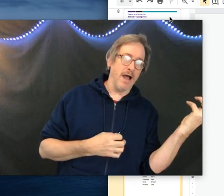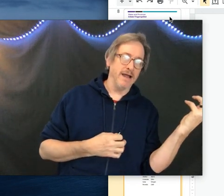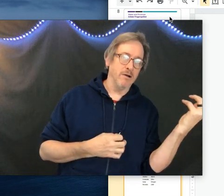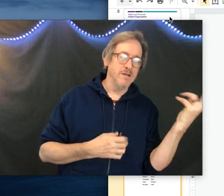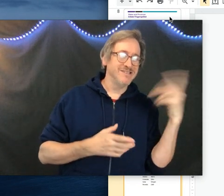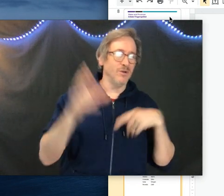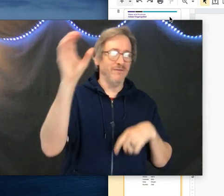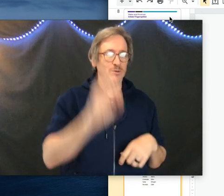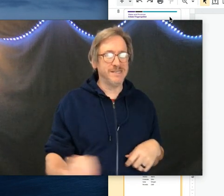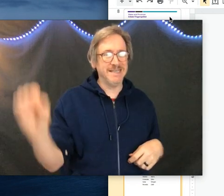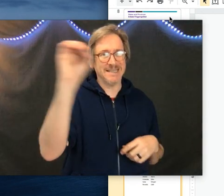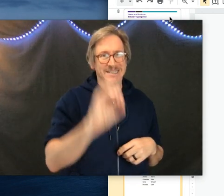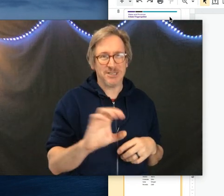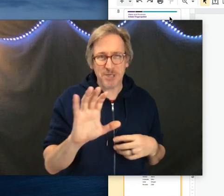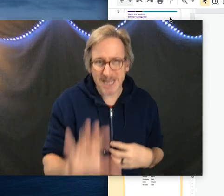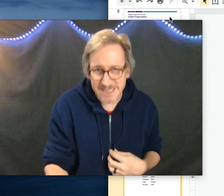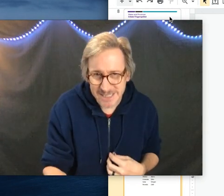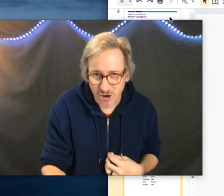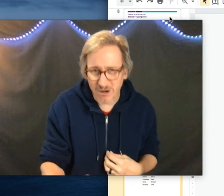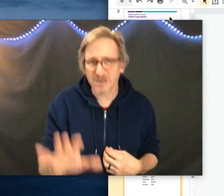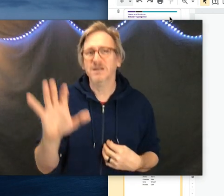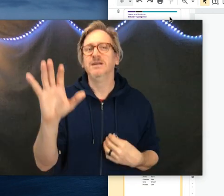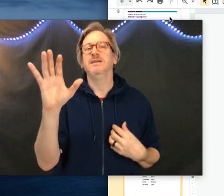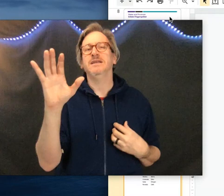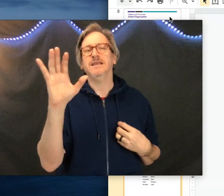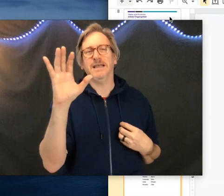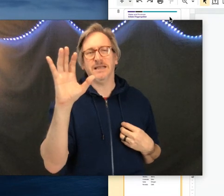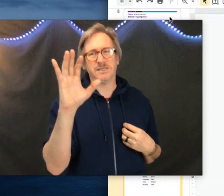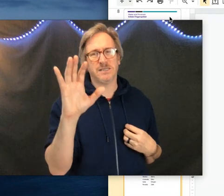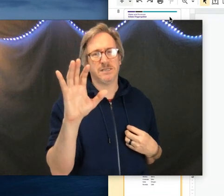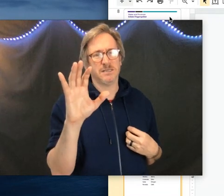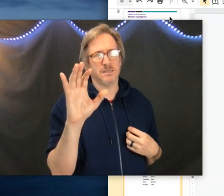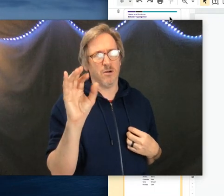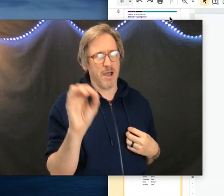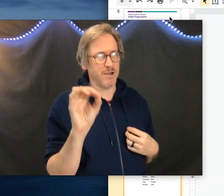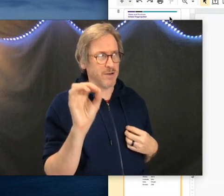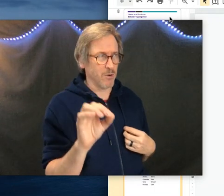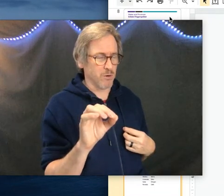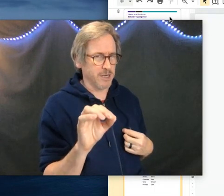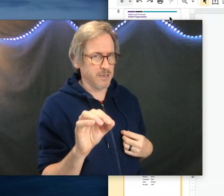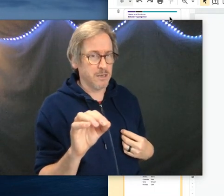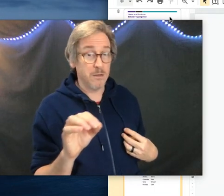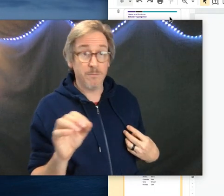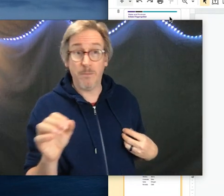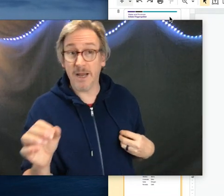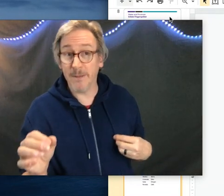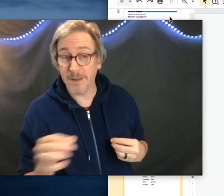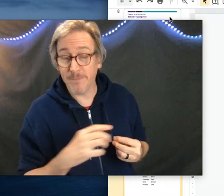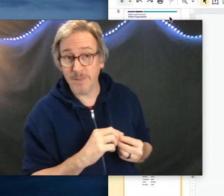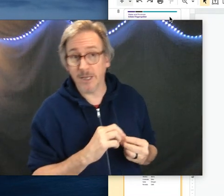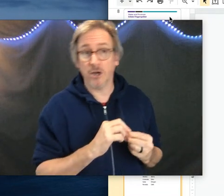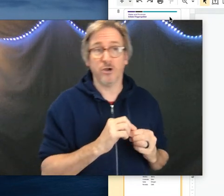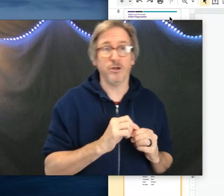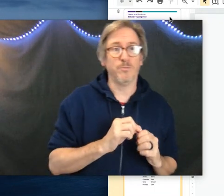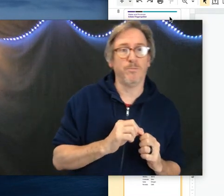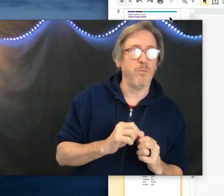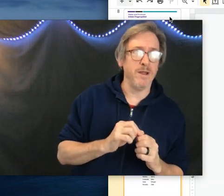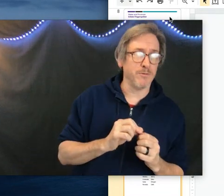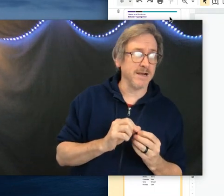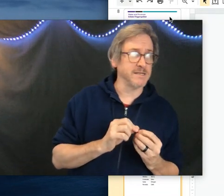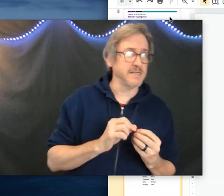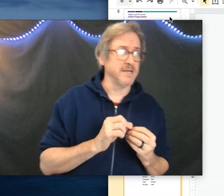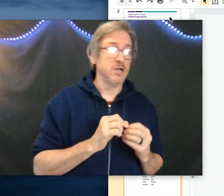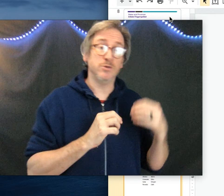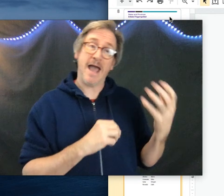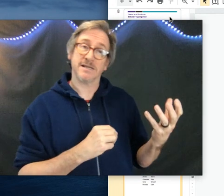in Ohio. So if you see this, chances are it's Ohio, not Oregon, but it might be a good way